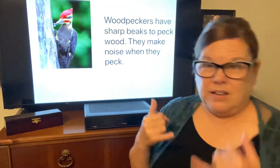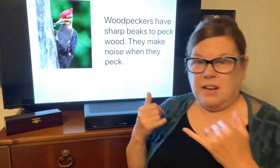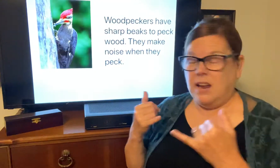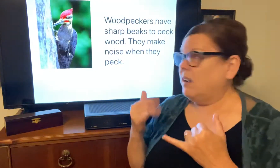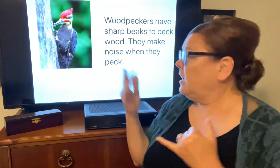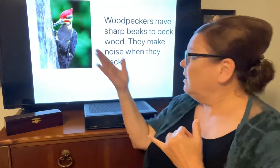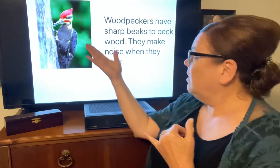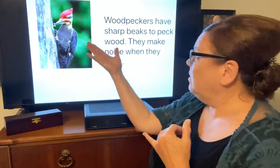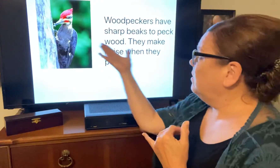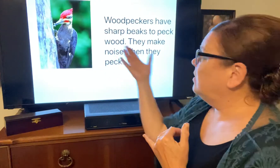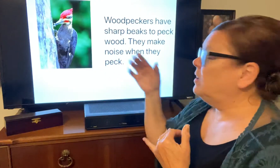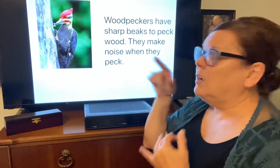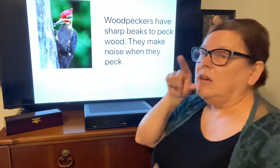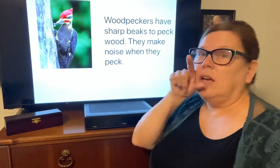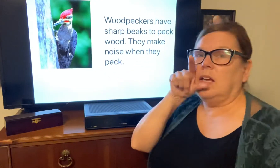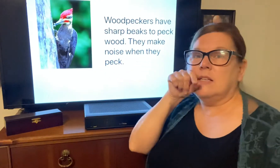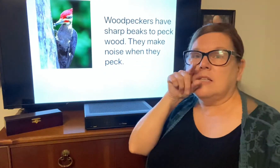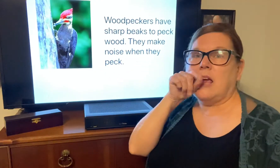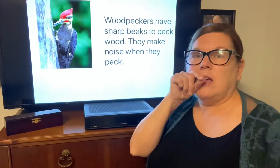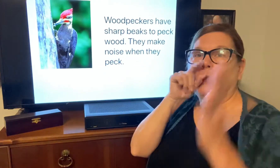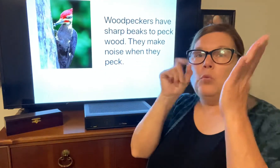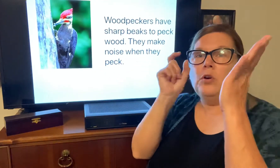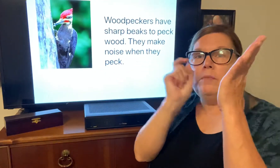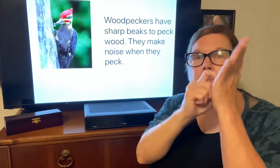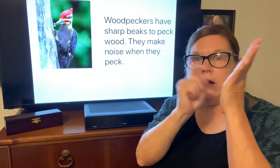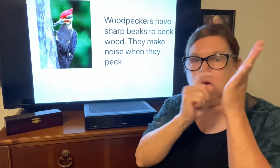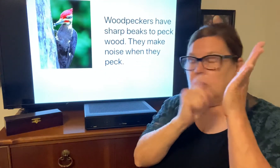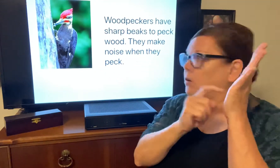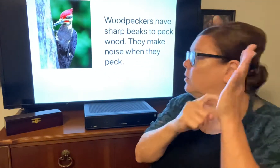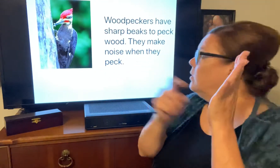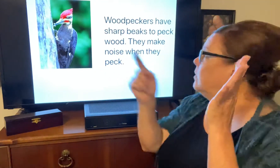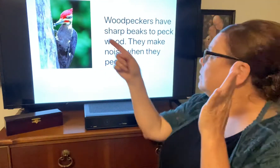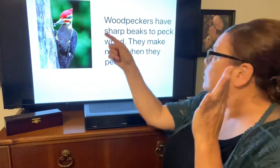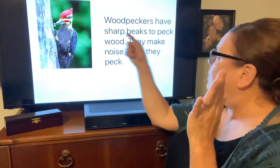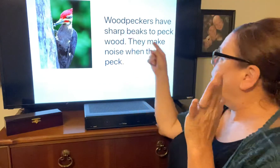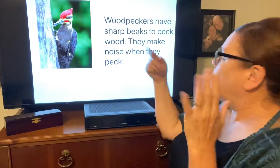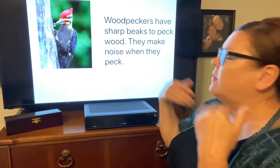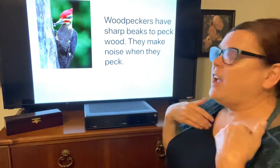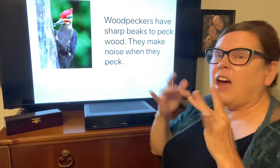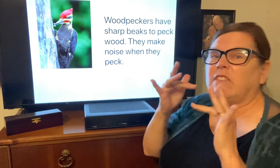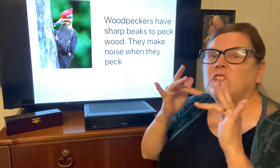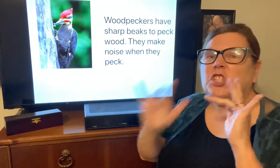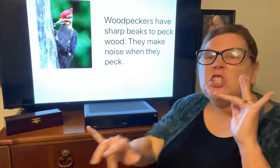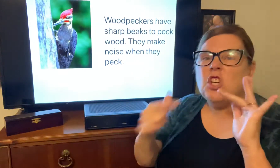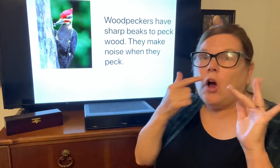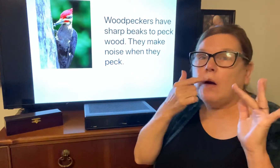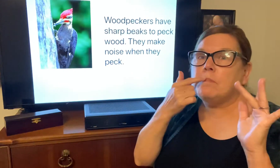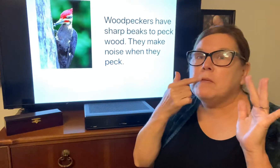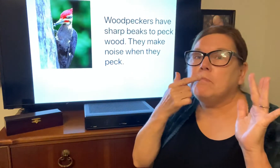Now here is a woodpecker. They have sharp